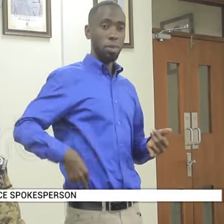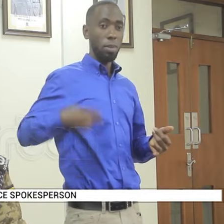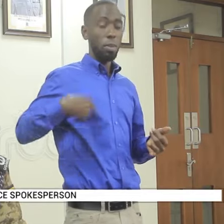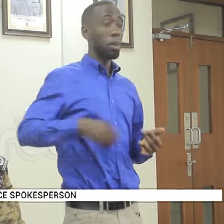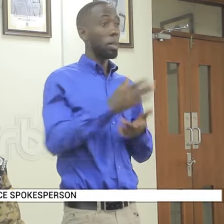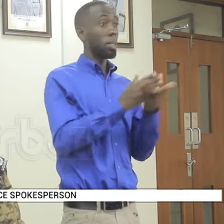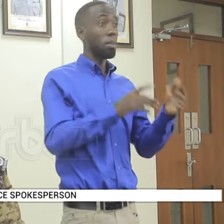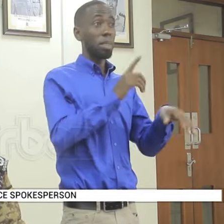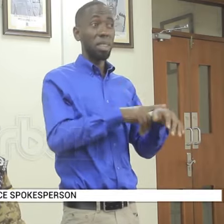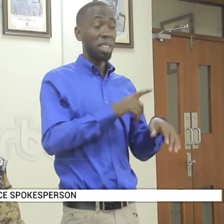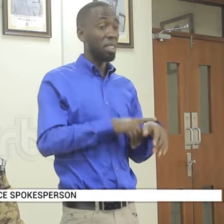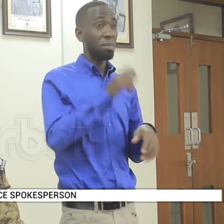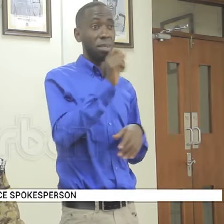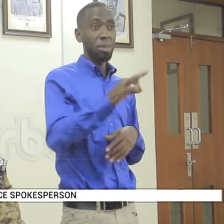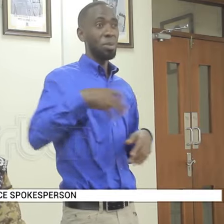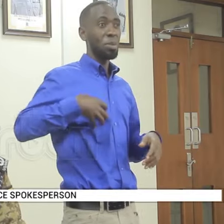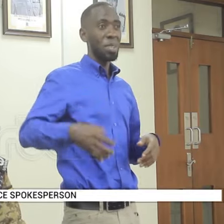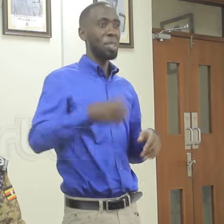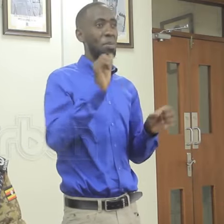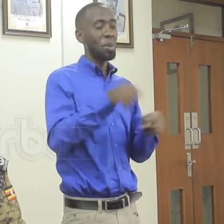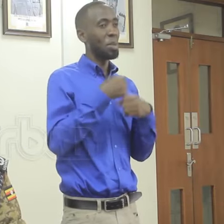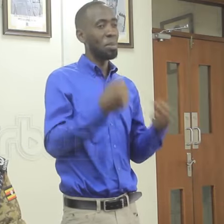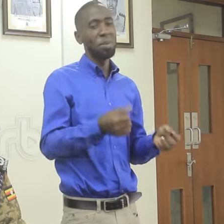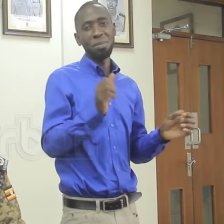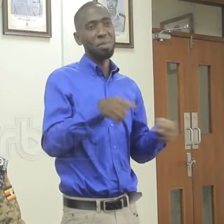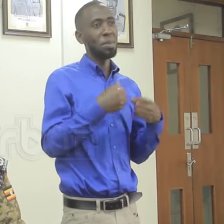when you are not meant to get rich, you don't get rich.